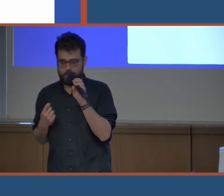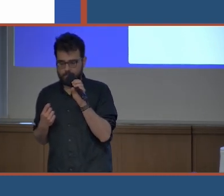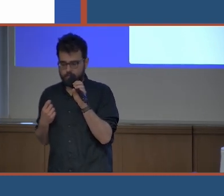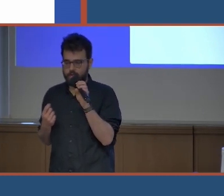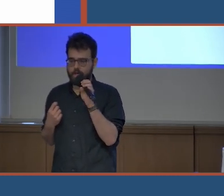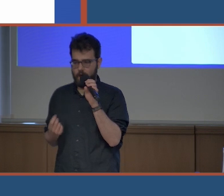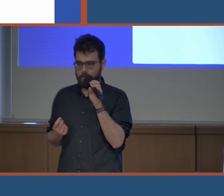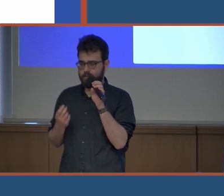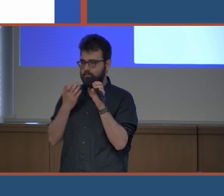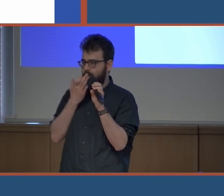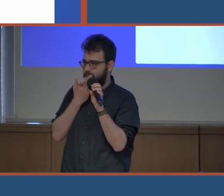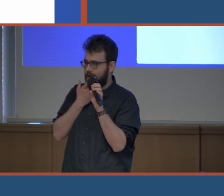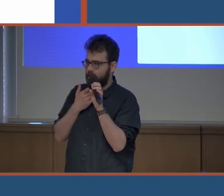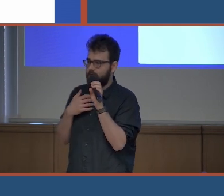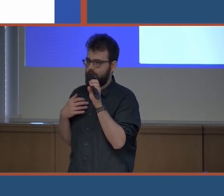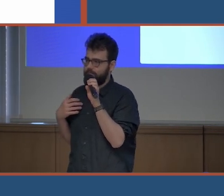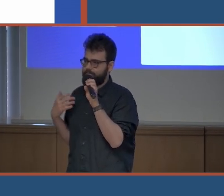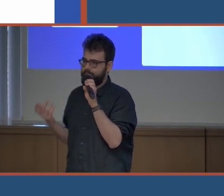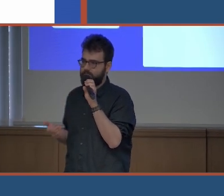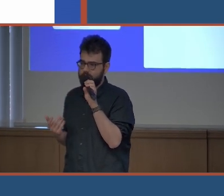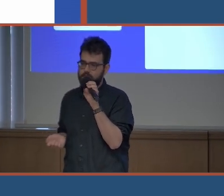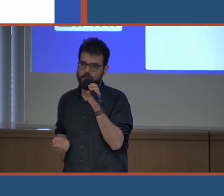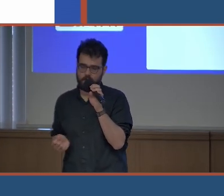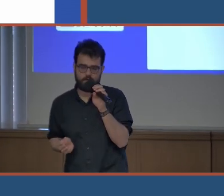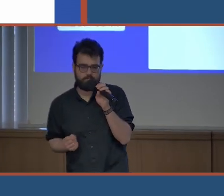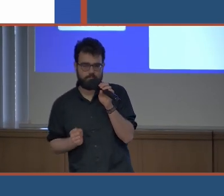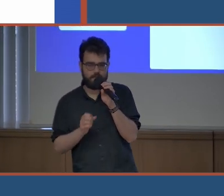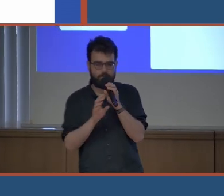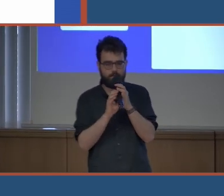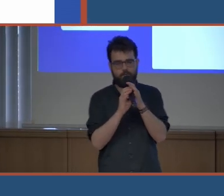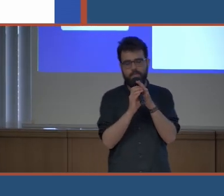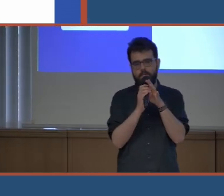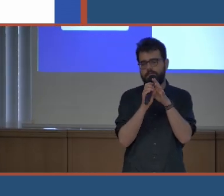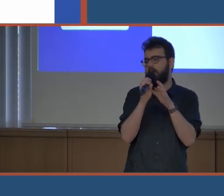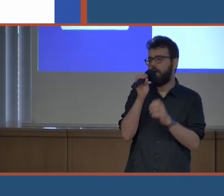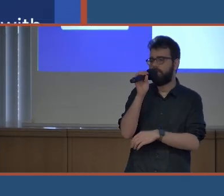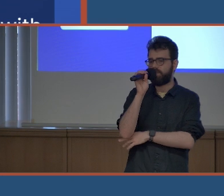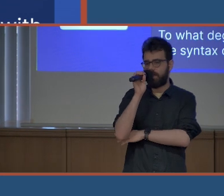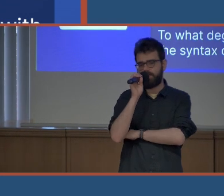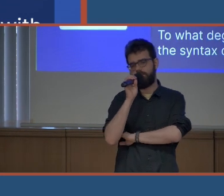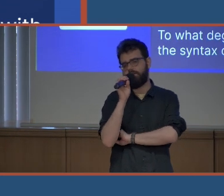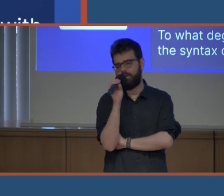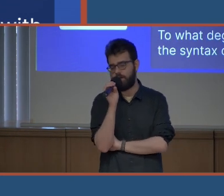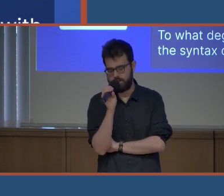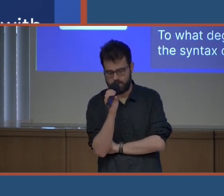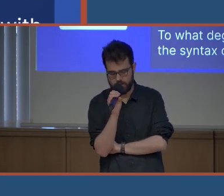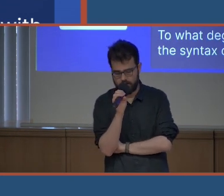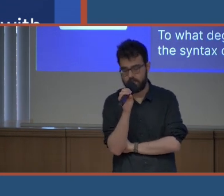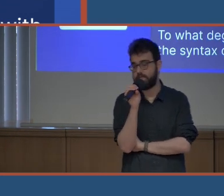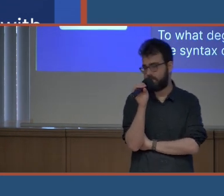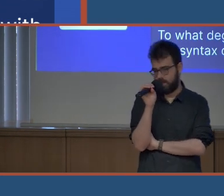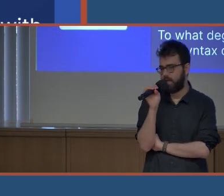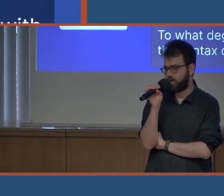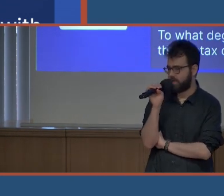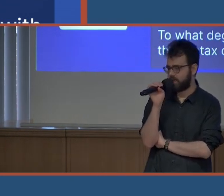is really common among especially young deaf people, because most of the content on the internet